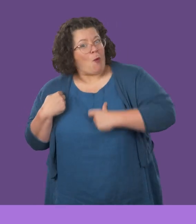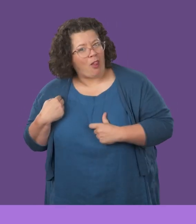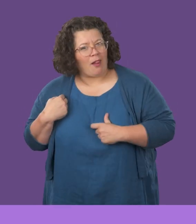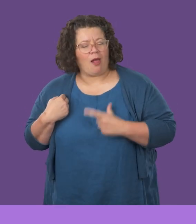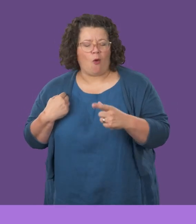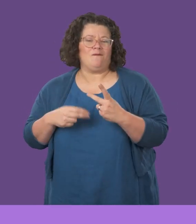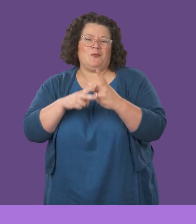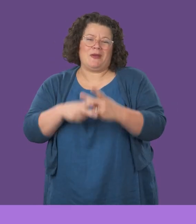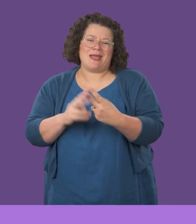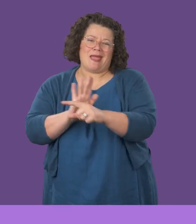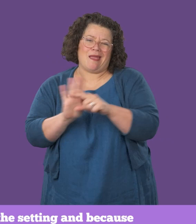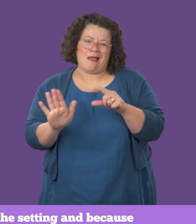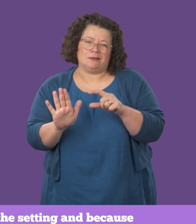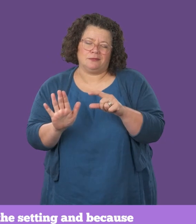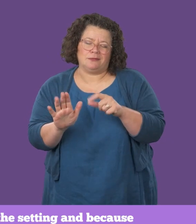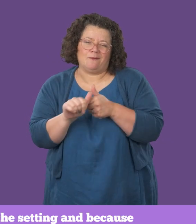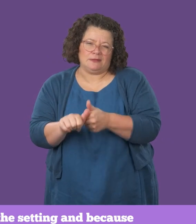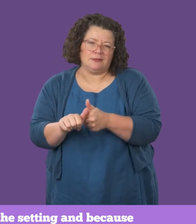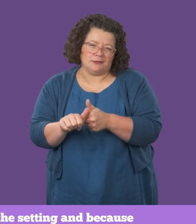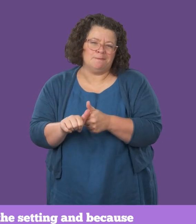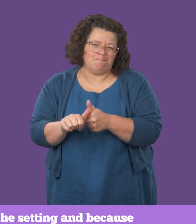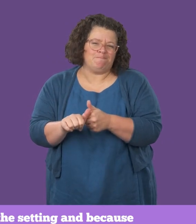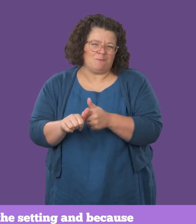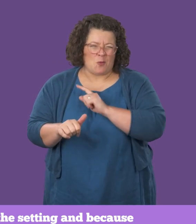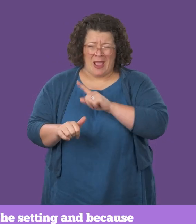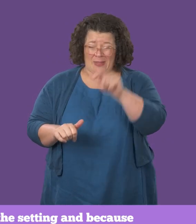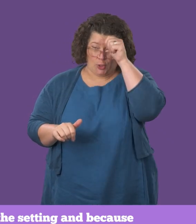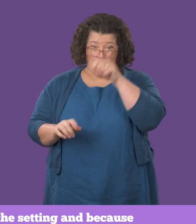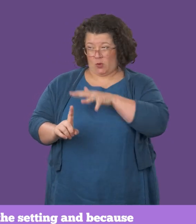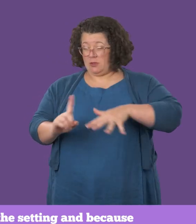Act advocate, again, because they know the setting and because they know the person well.